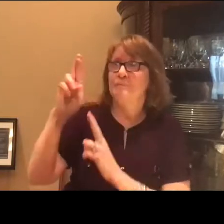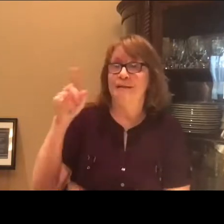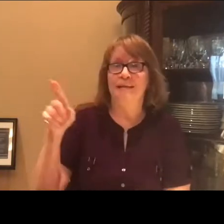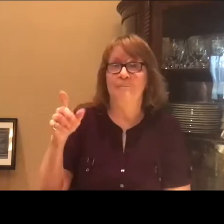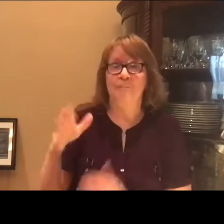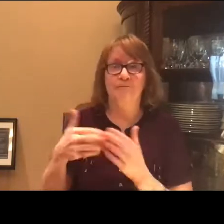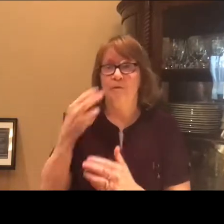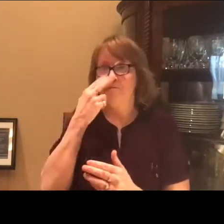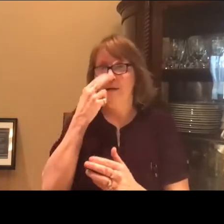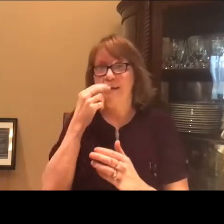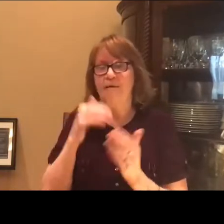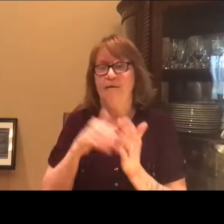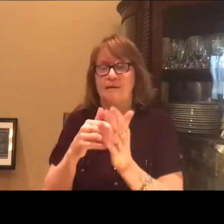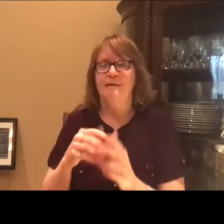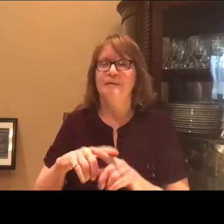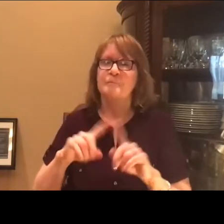He was strong.